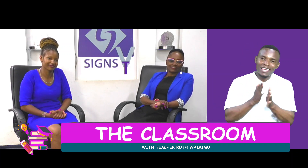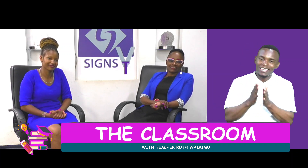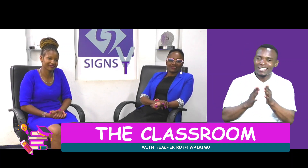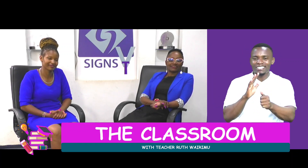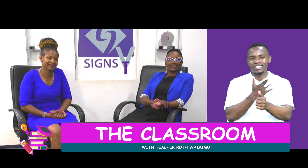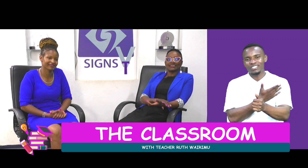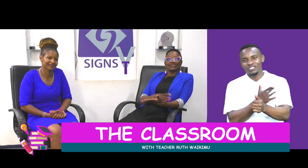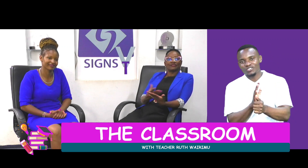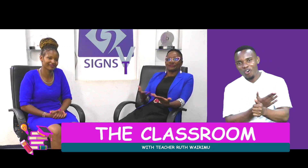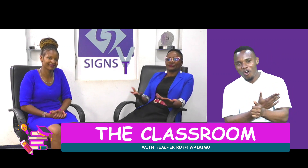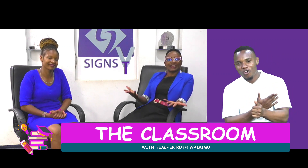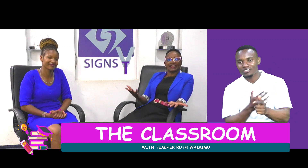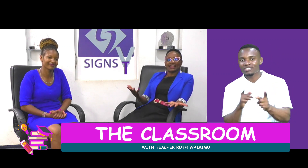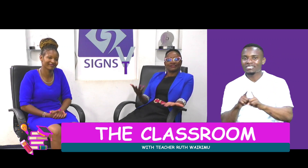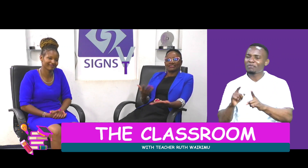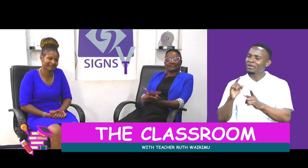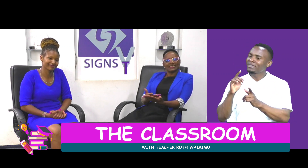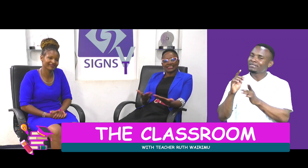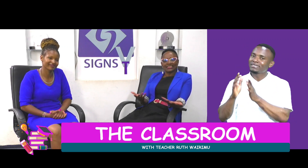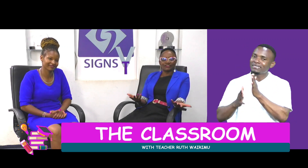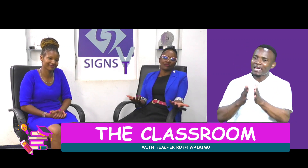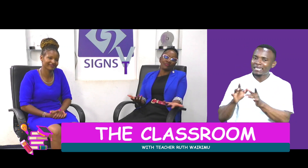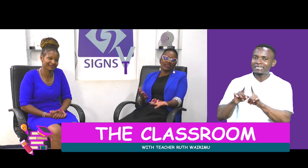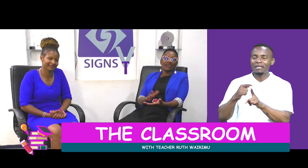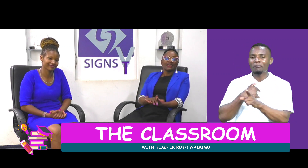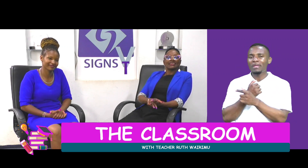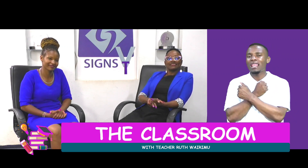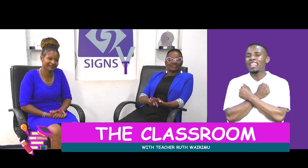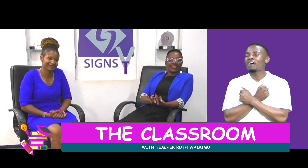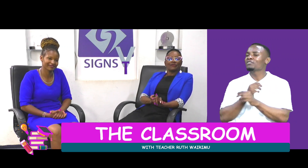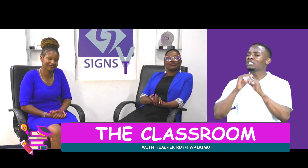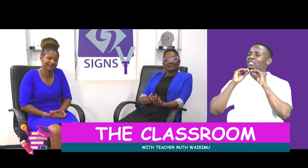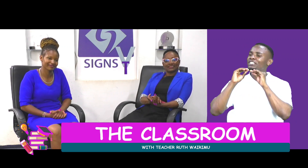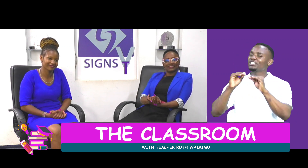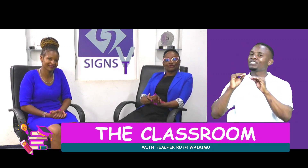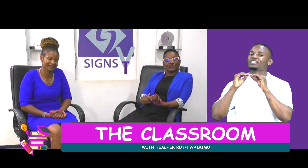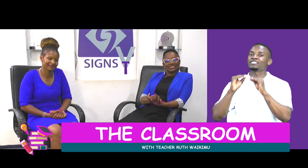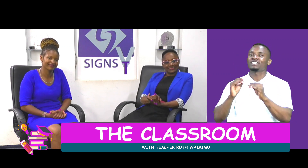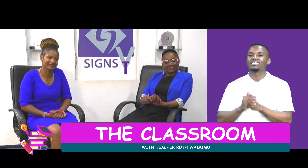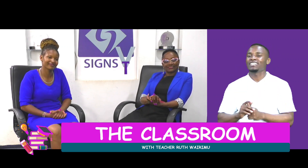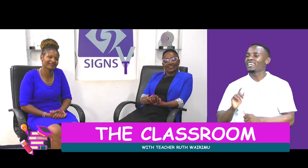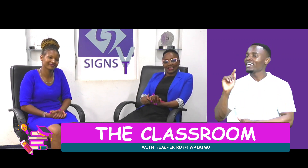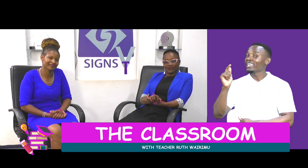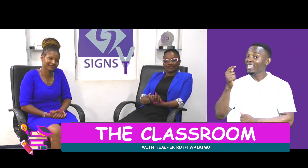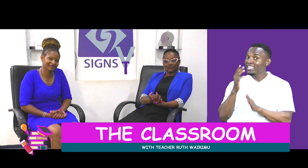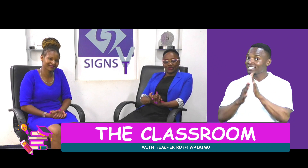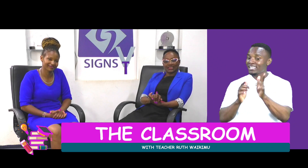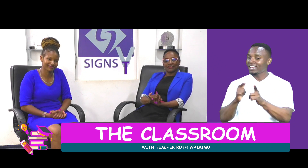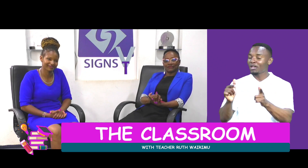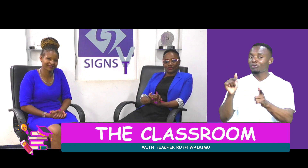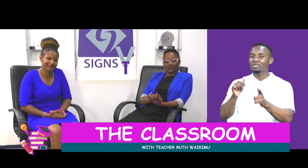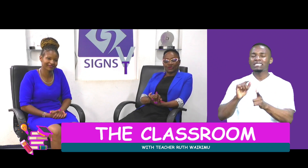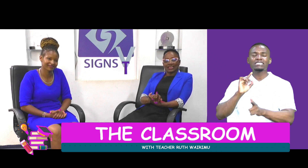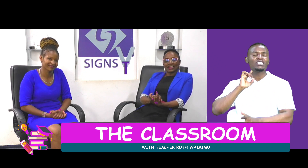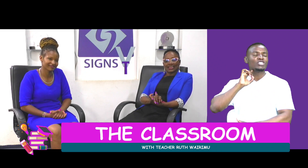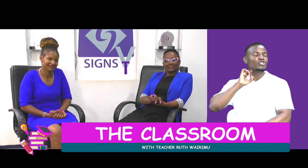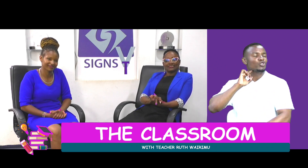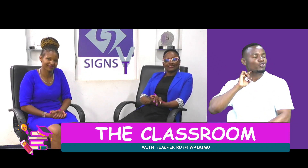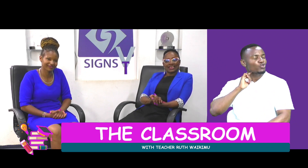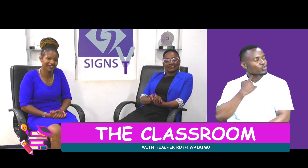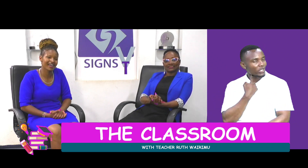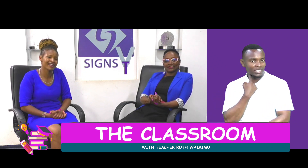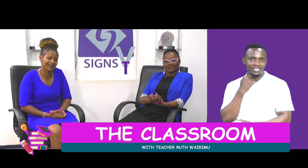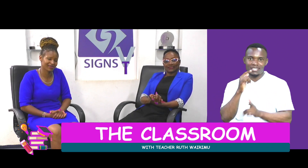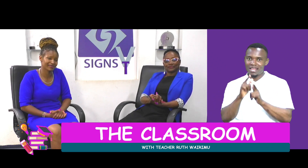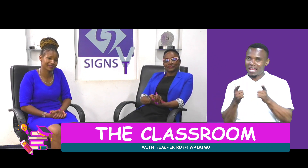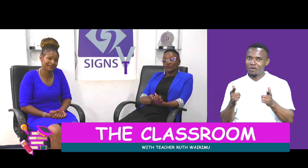love I love teaching in any topic. Kenyan Sign Language is the sweetest language you can ever do. Kindly